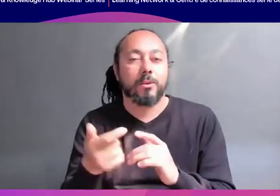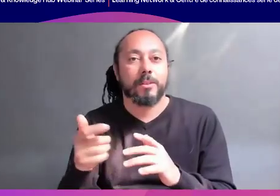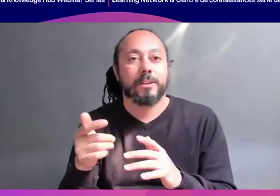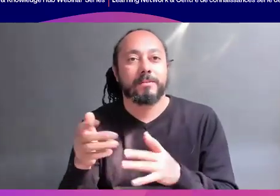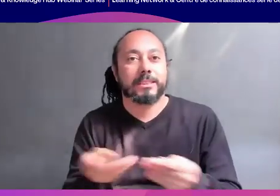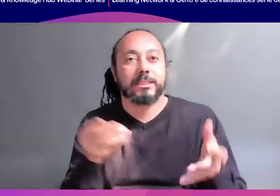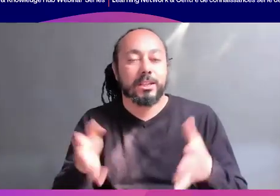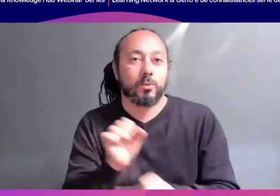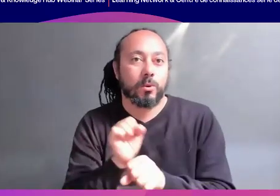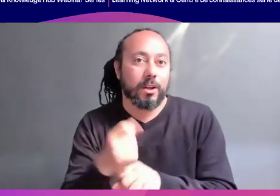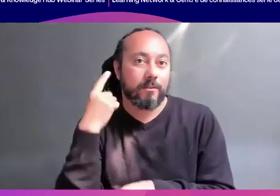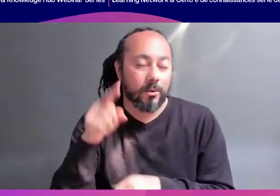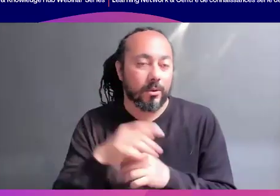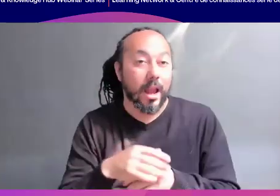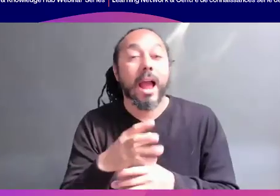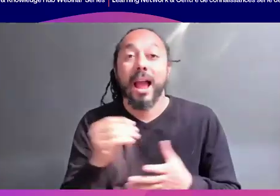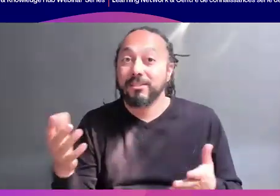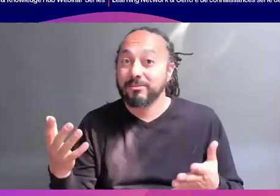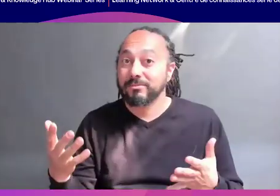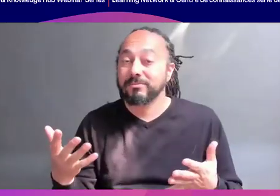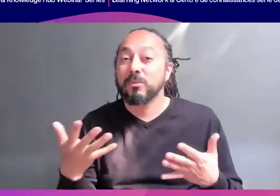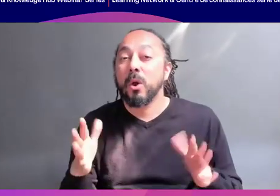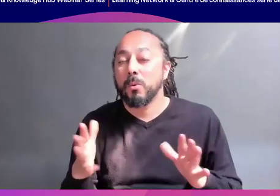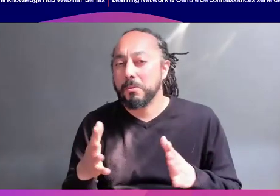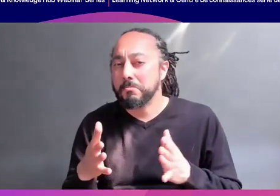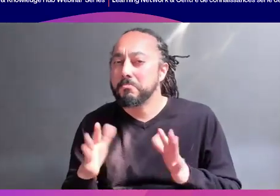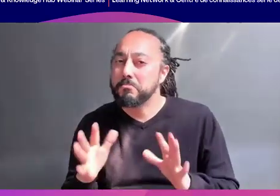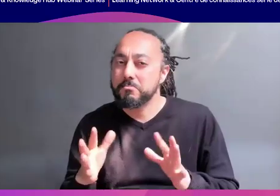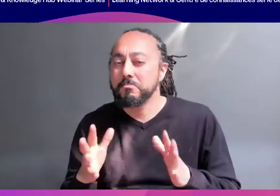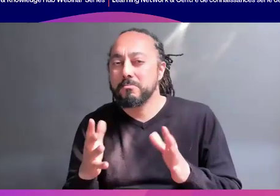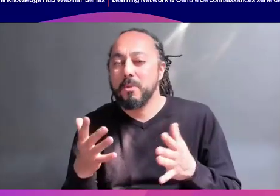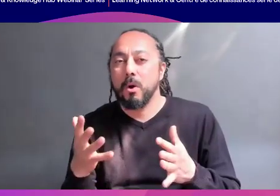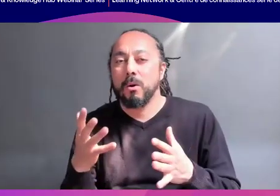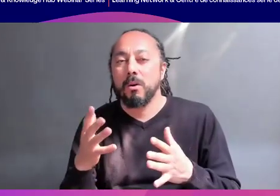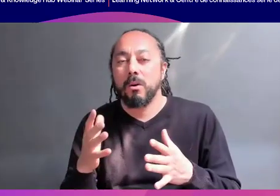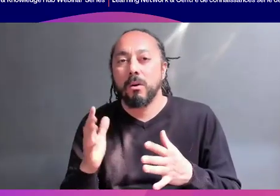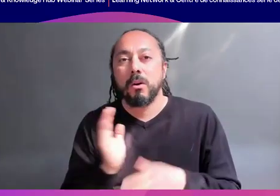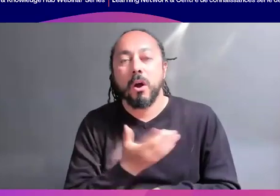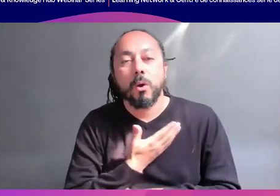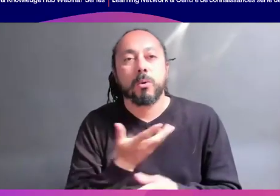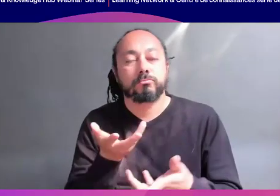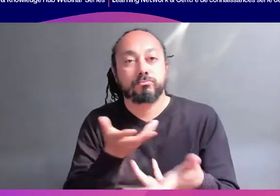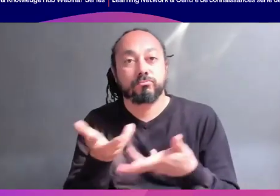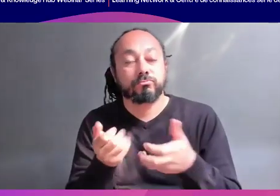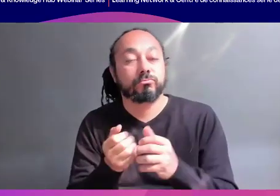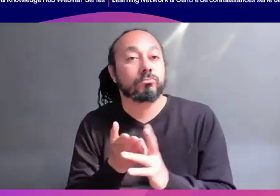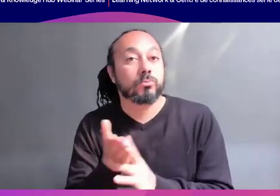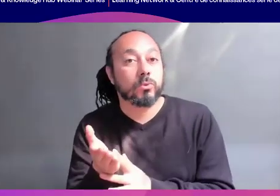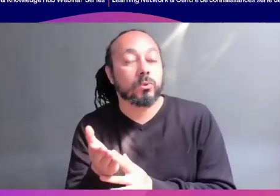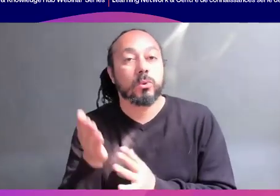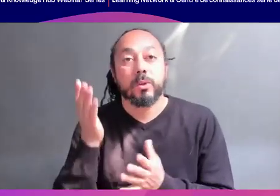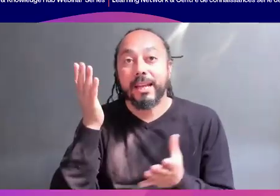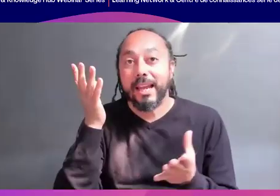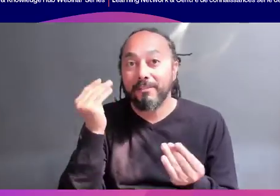for. And they have already, to some extent, been met and dealt with either through